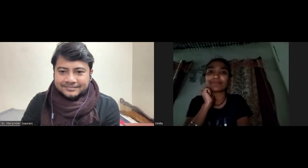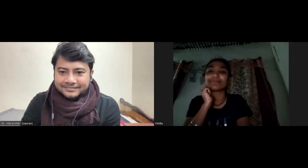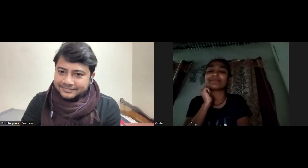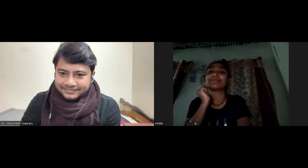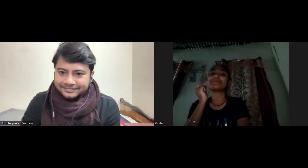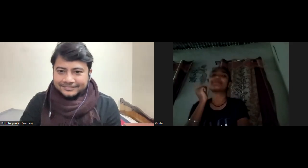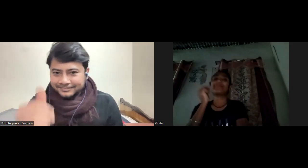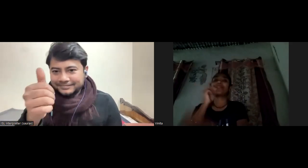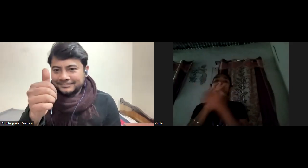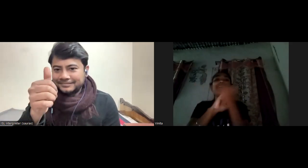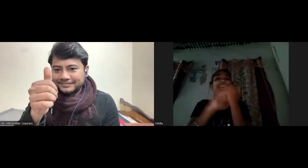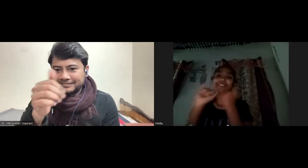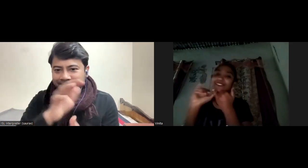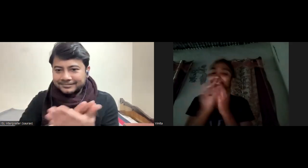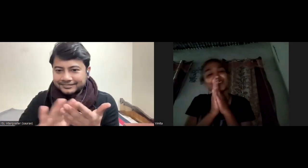Hare Krishna.